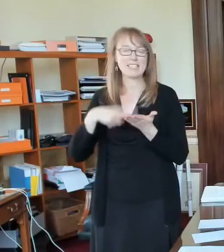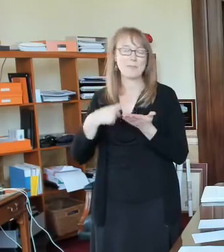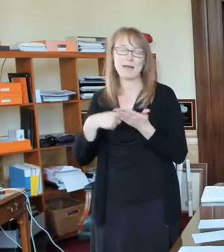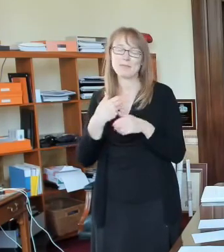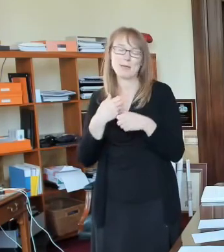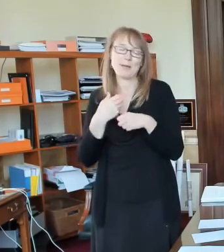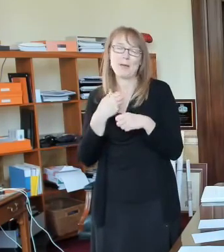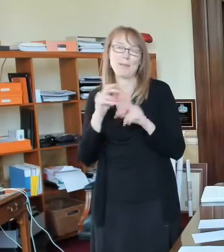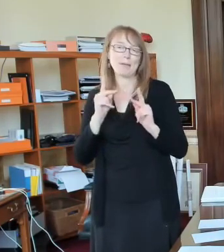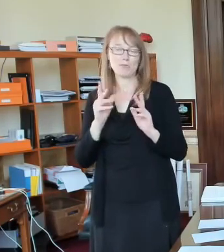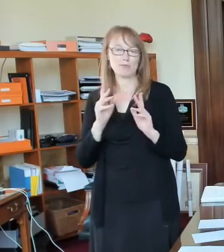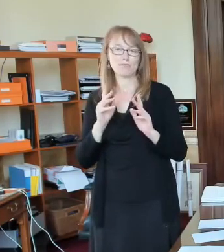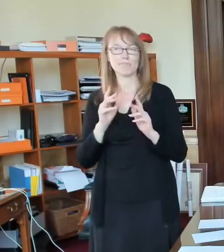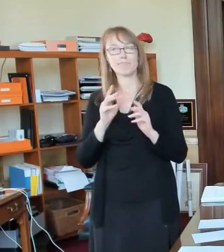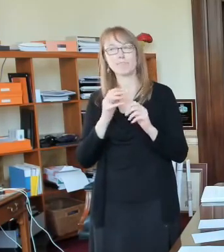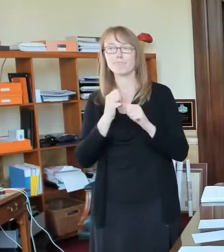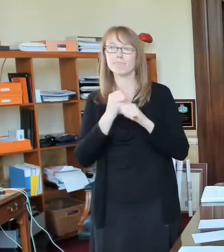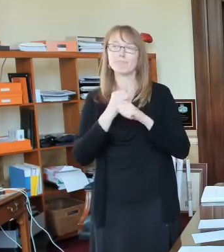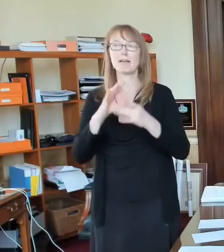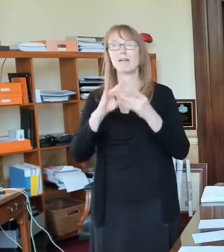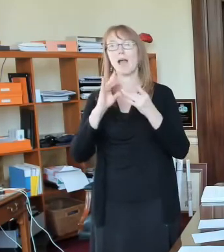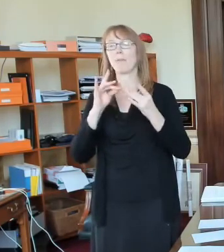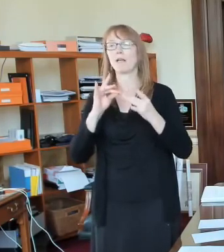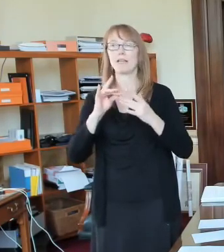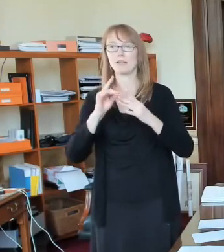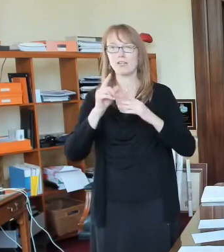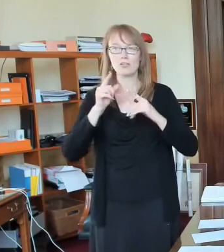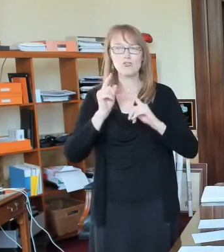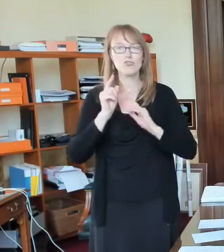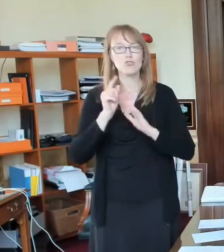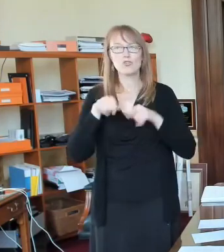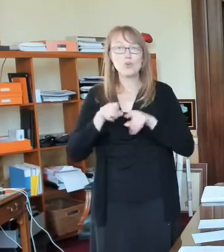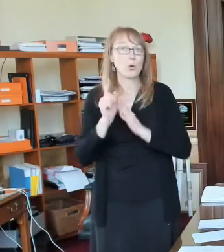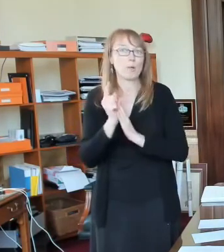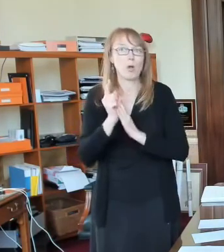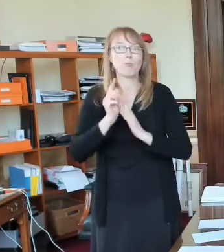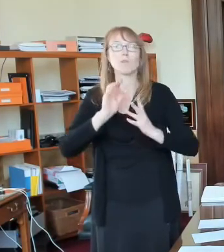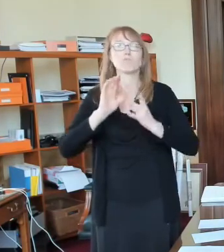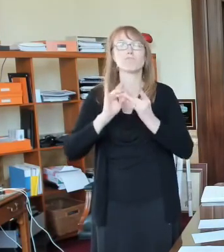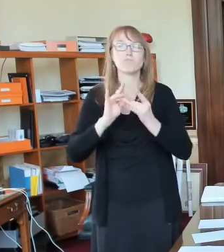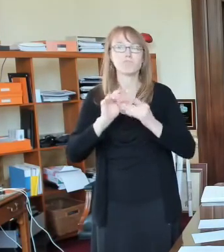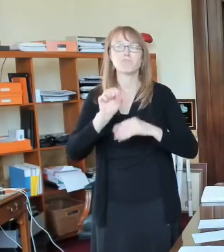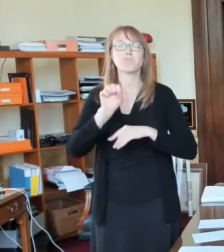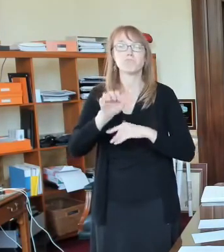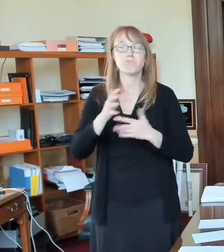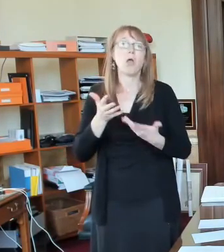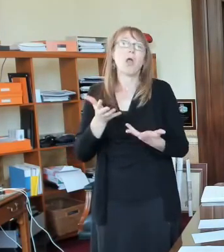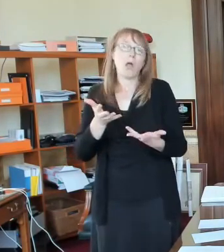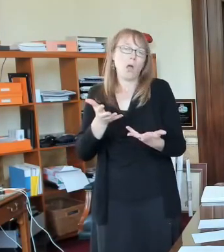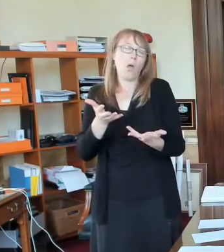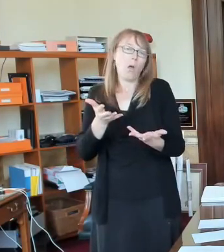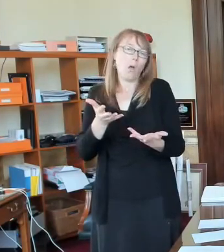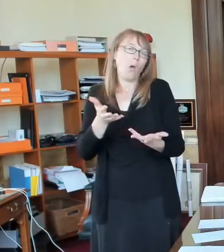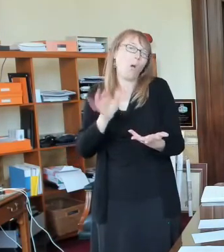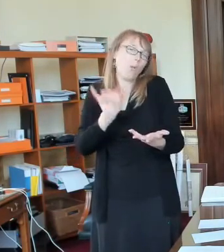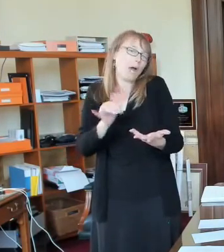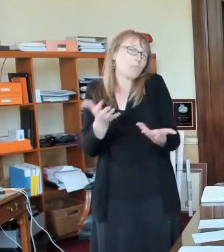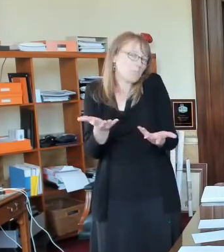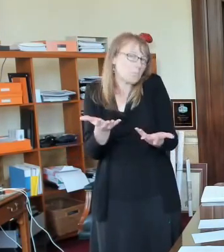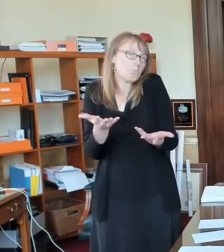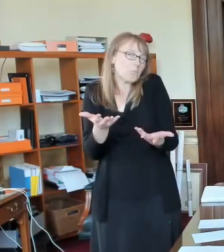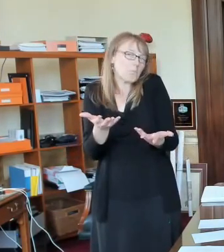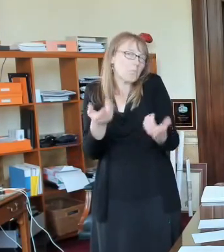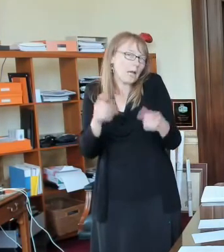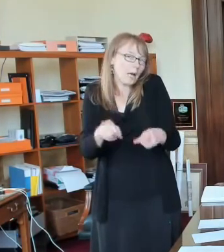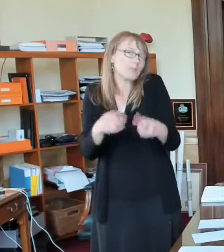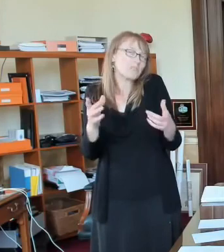We do have a couple of COVID-19 related questions. So Tracy submitted a question asking, what